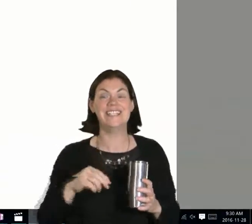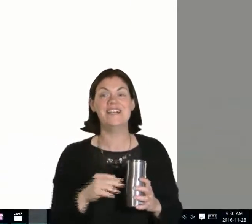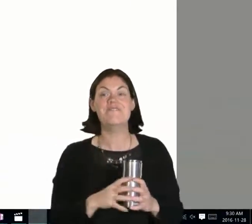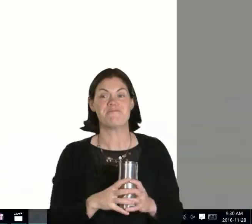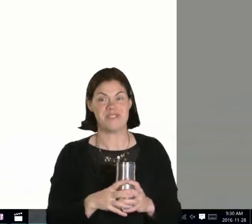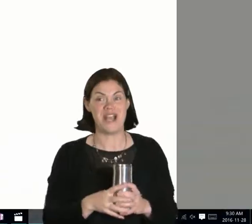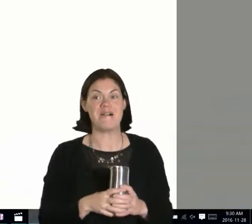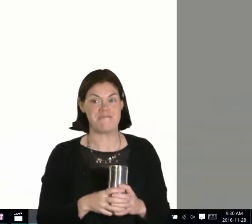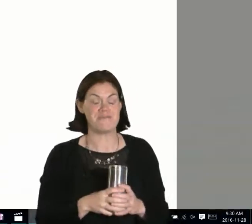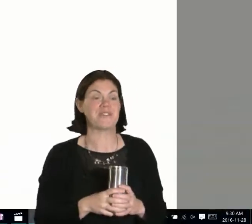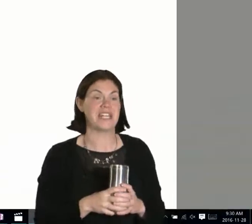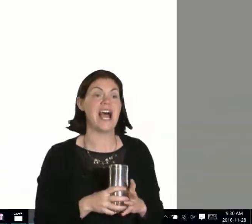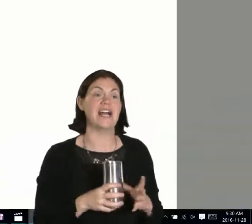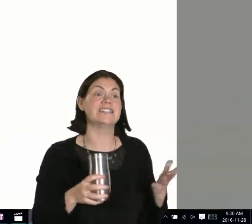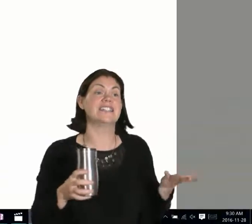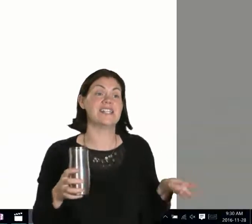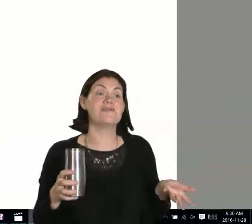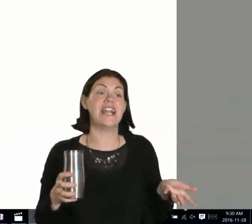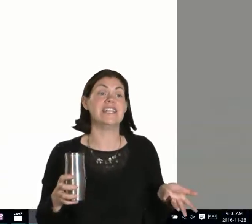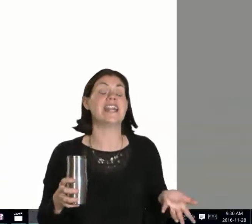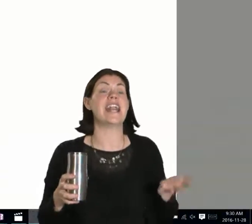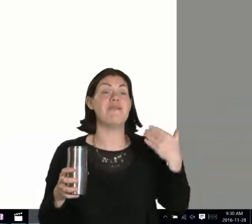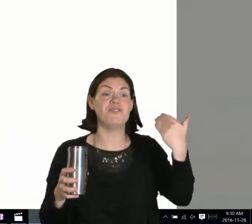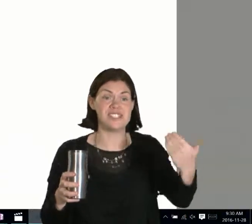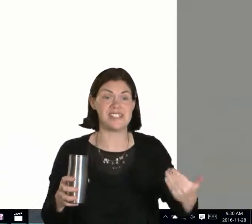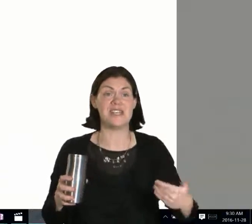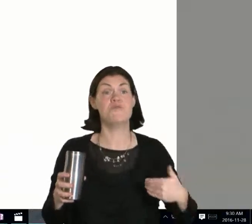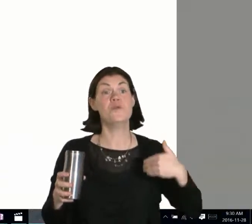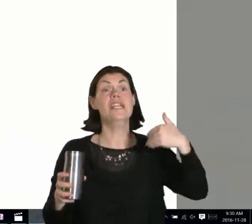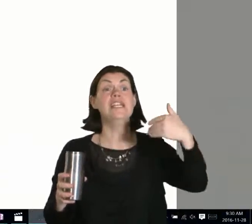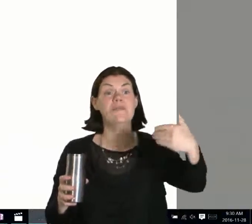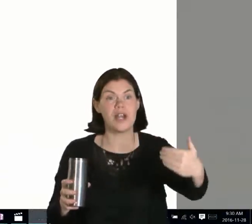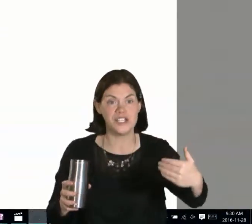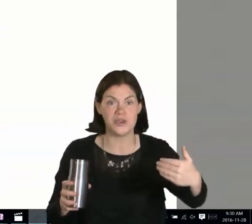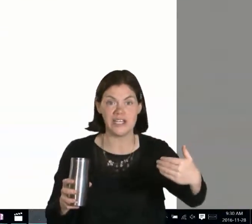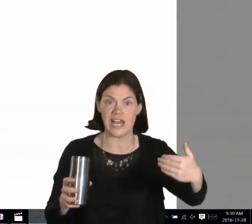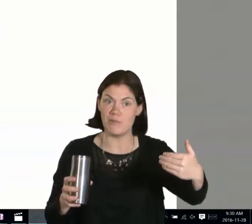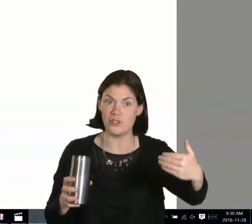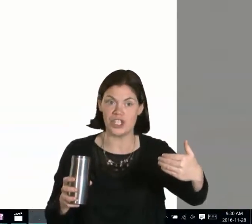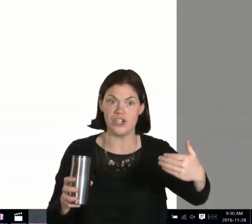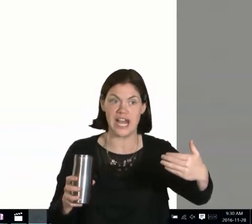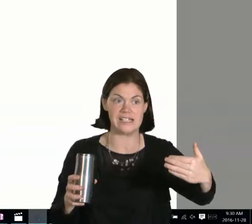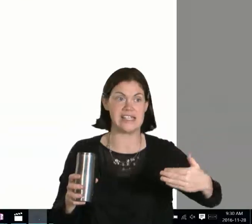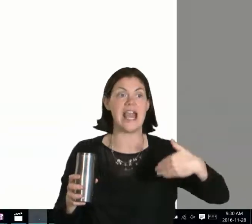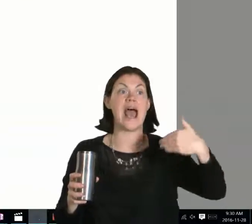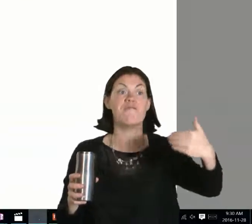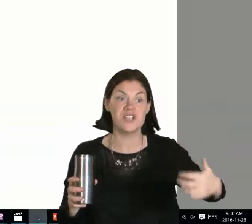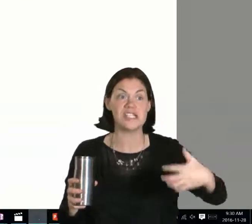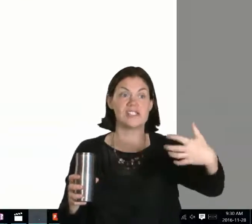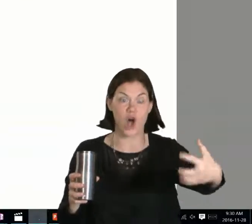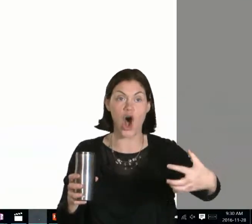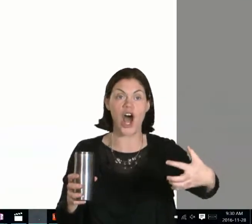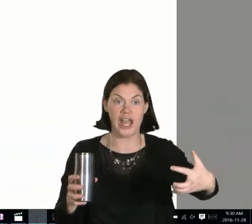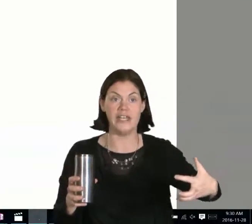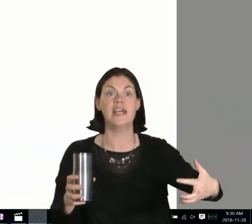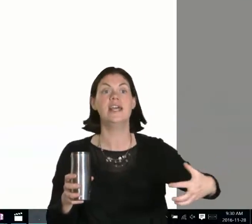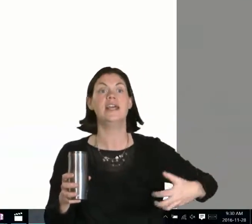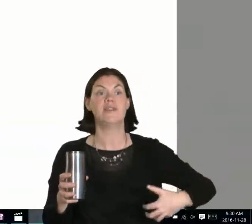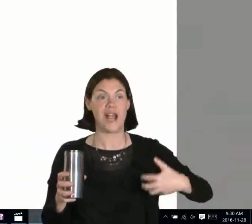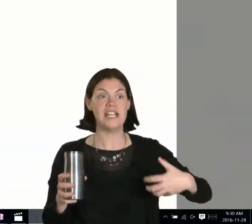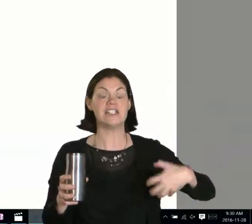right? Yeah, that's right. That emphasis, he really wanted to create that emotion, you guys, the emphasis